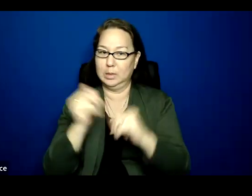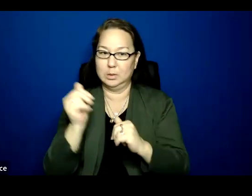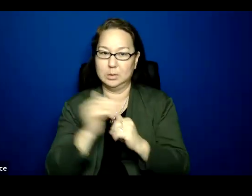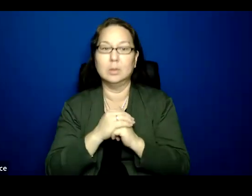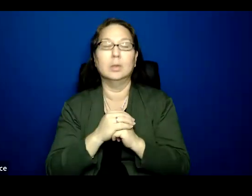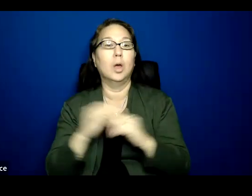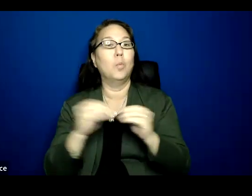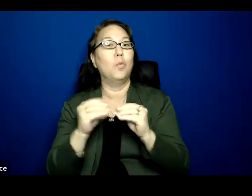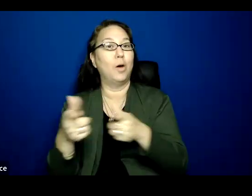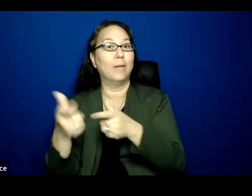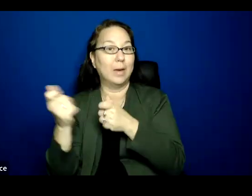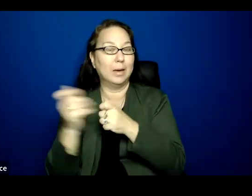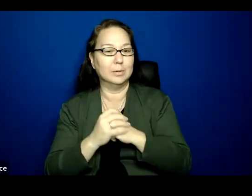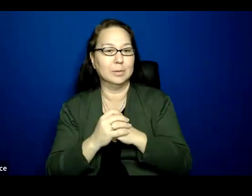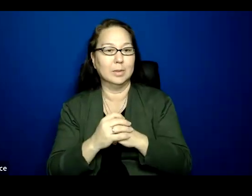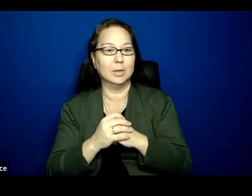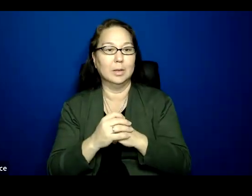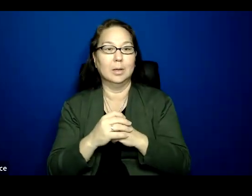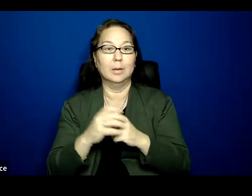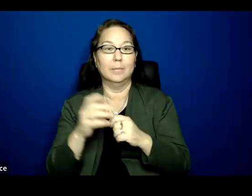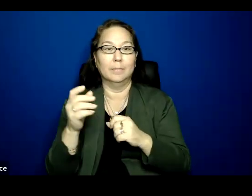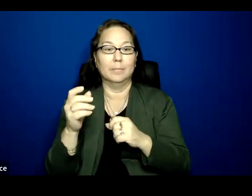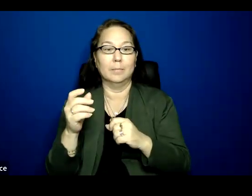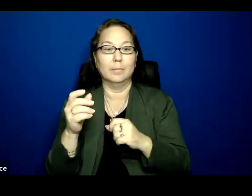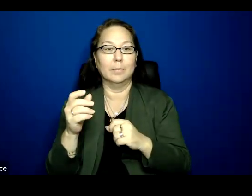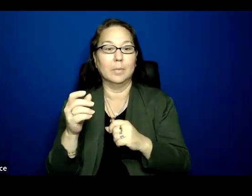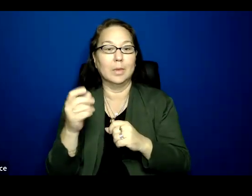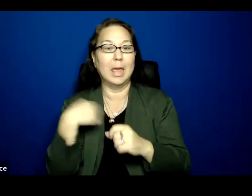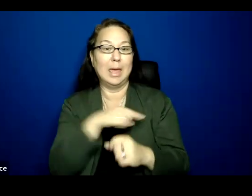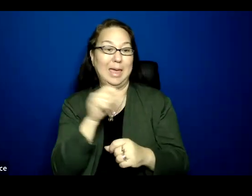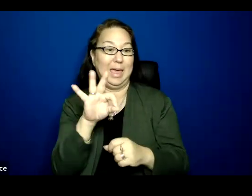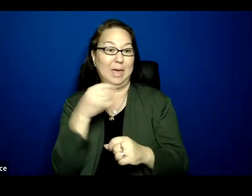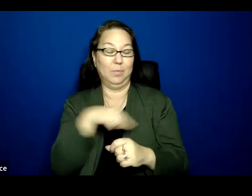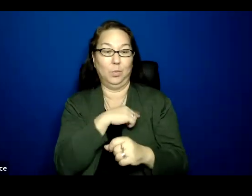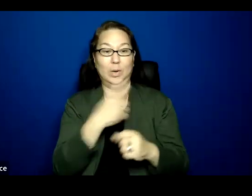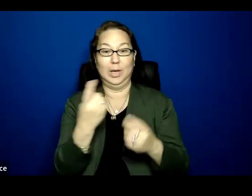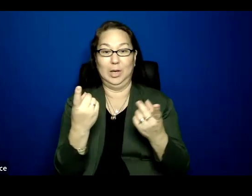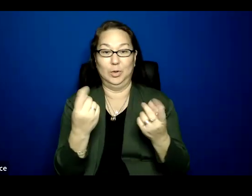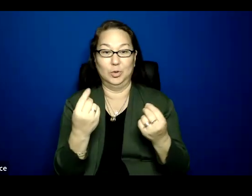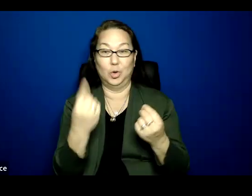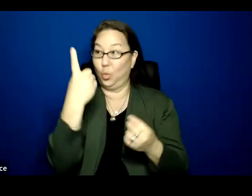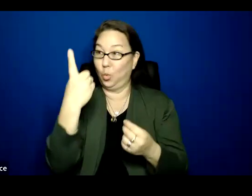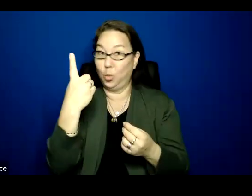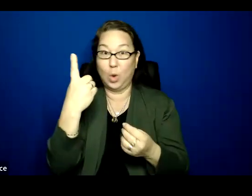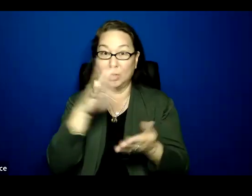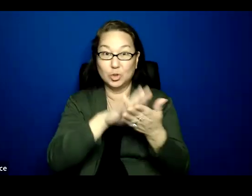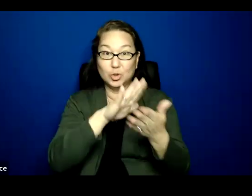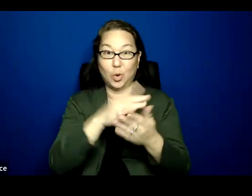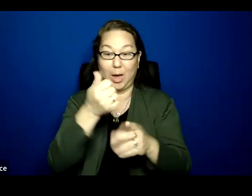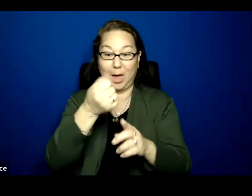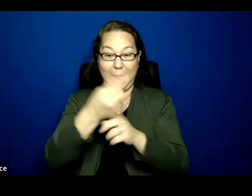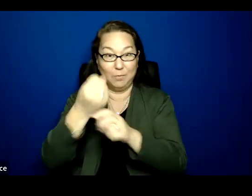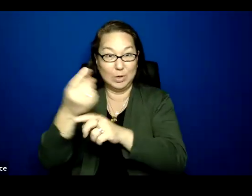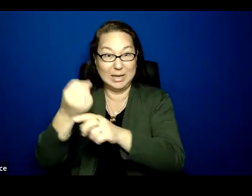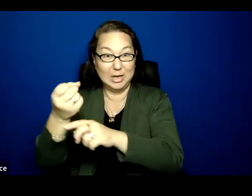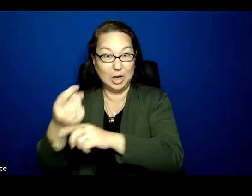buildings faster, because even if we do 1 a year, in 109 years, or now 104 years, we will have a new school